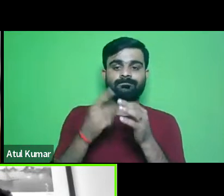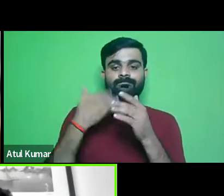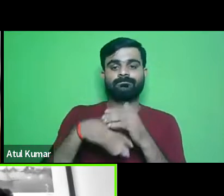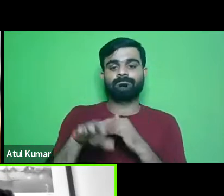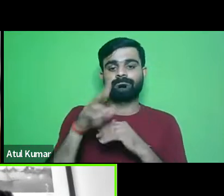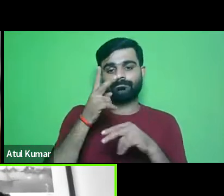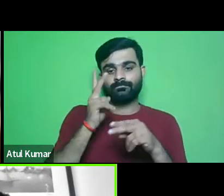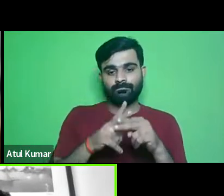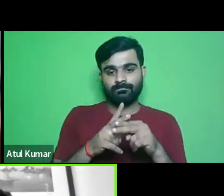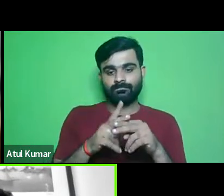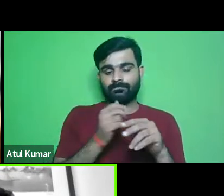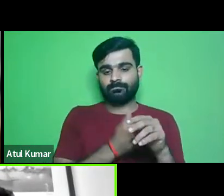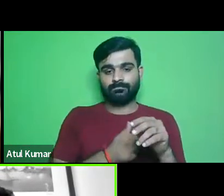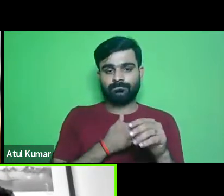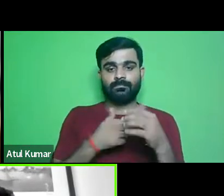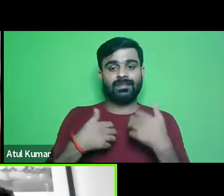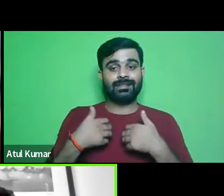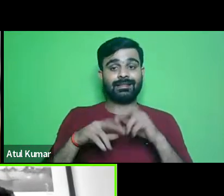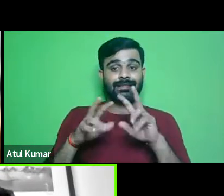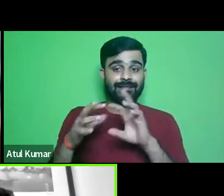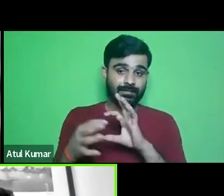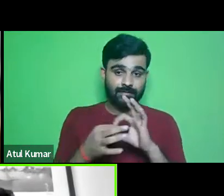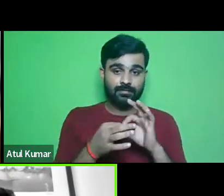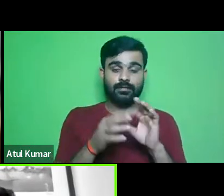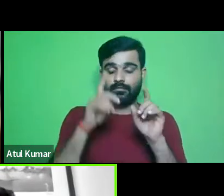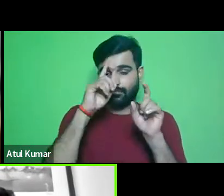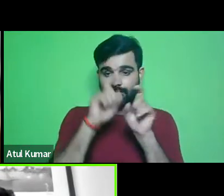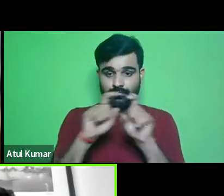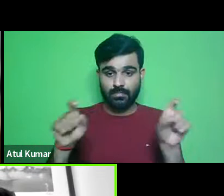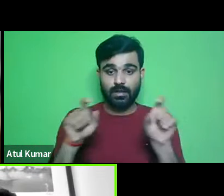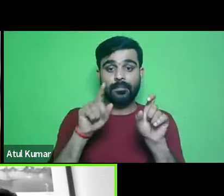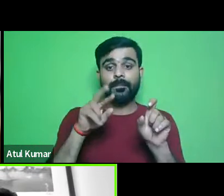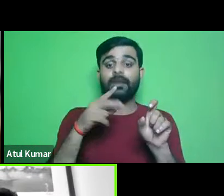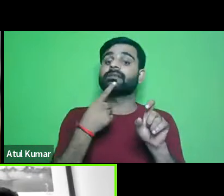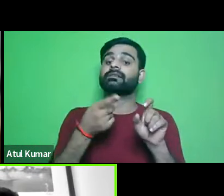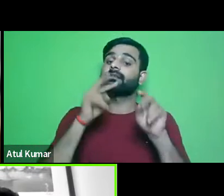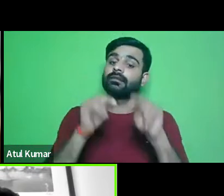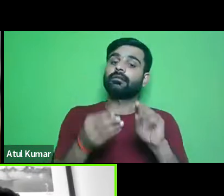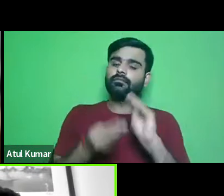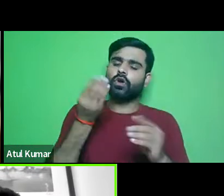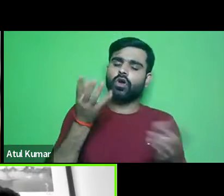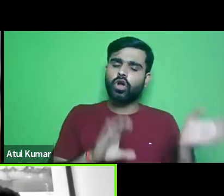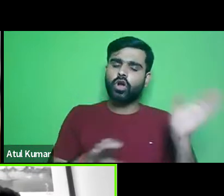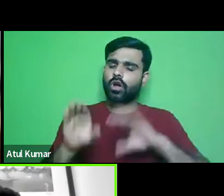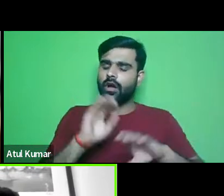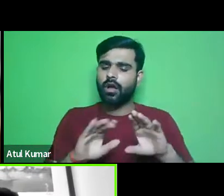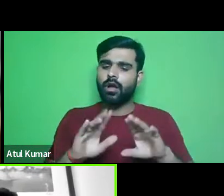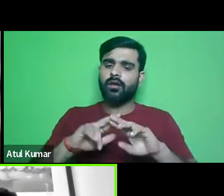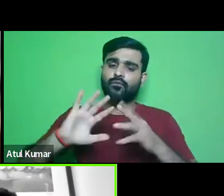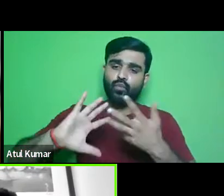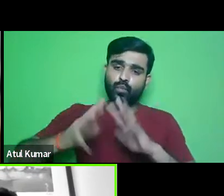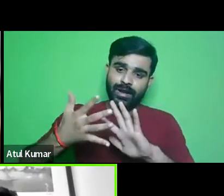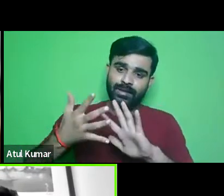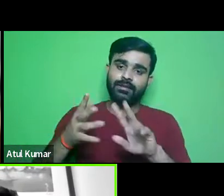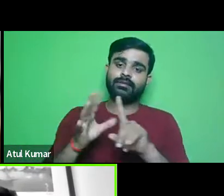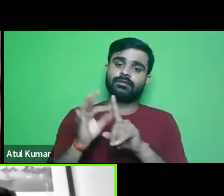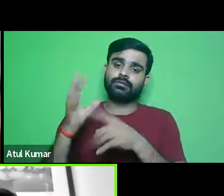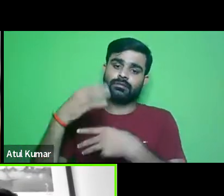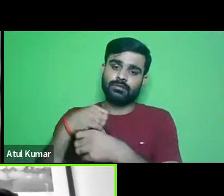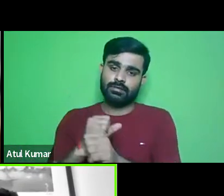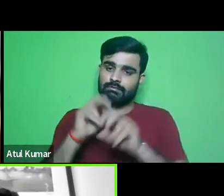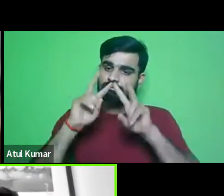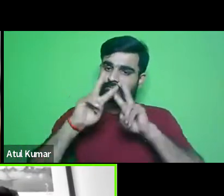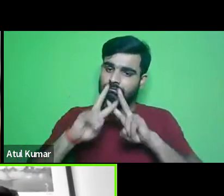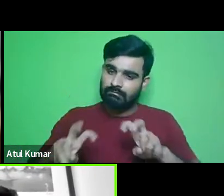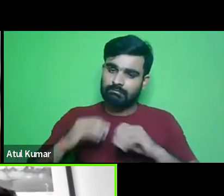a pretty interesting way, but it's pretty clear that it needs a lot of investment on very fundamental sort of like research